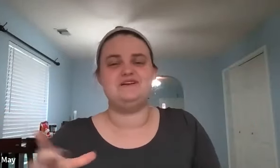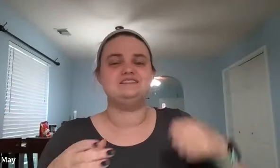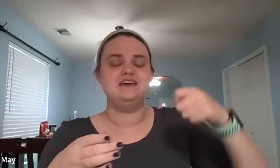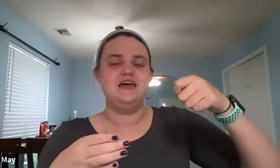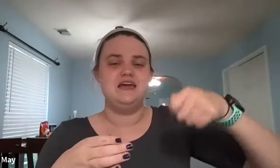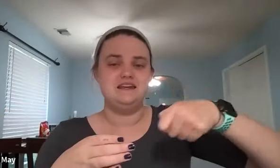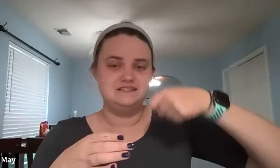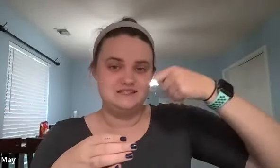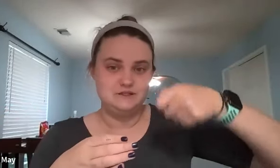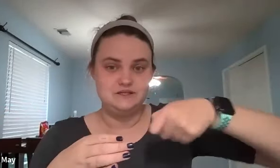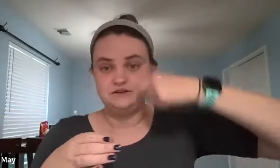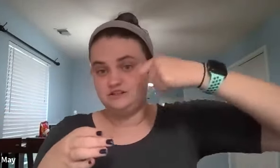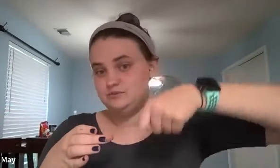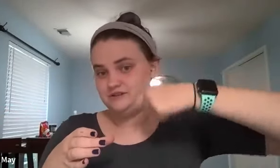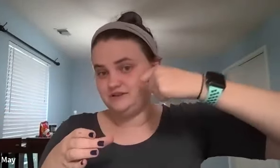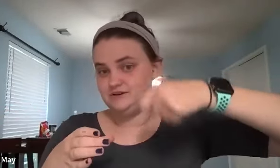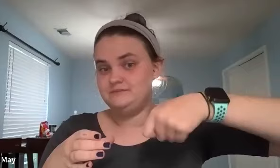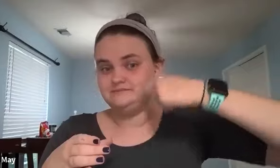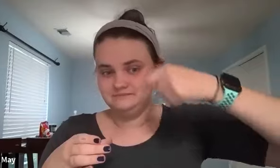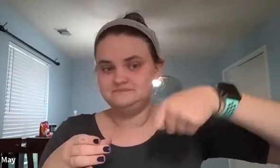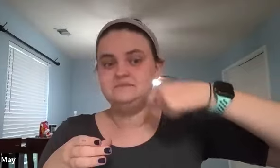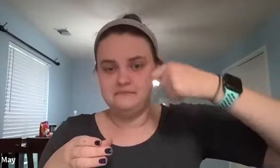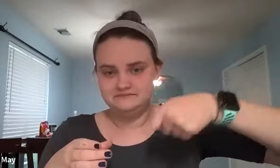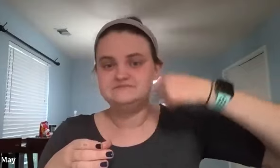class. And it's cereal, soup or cereal.